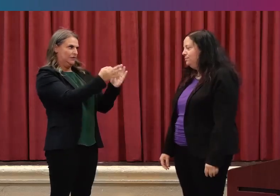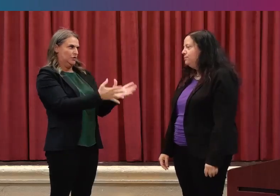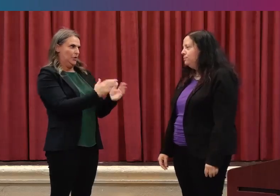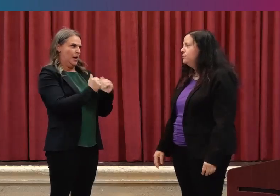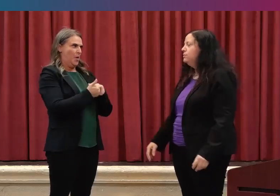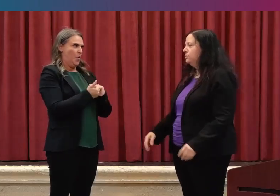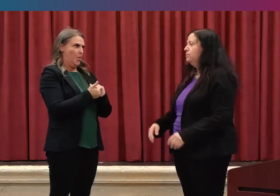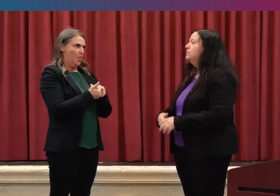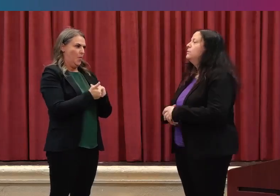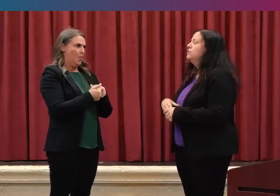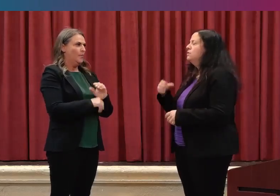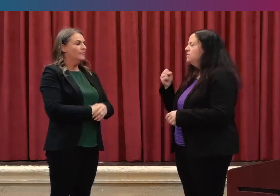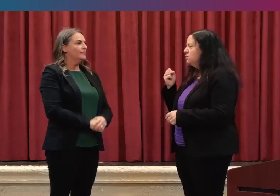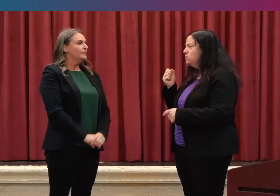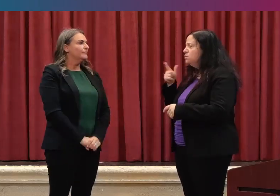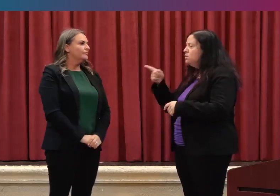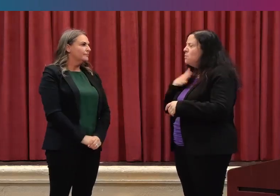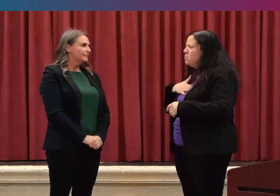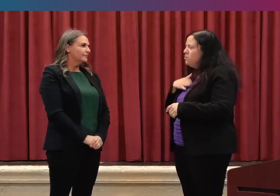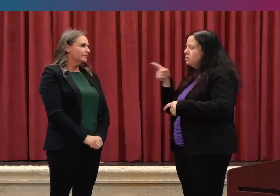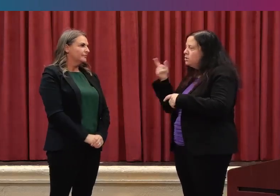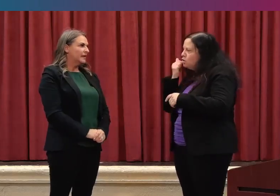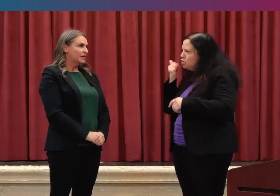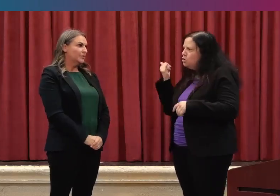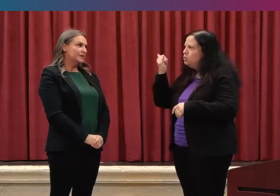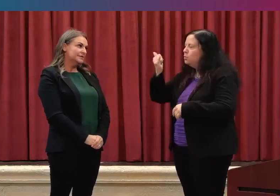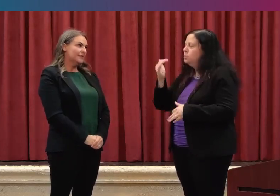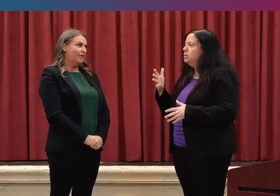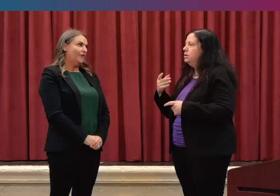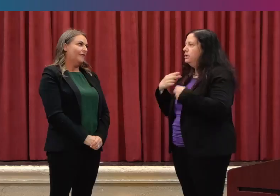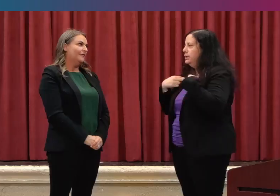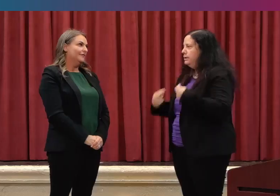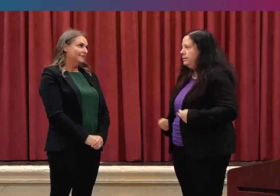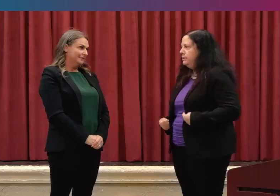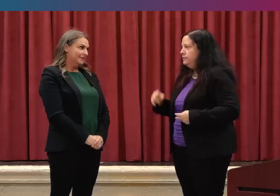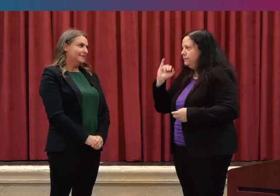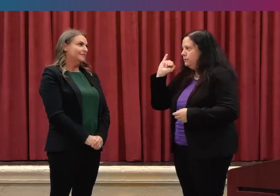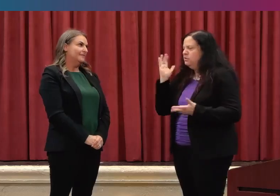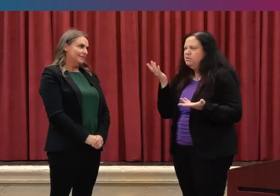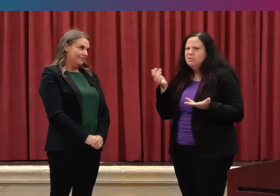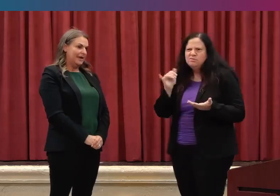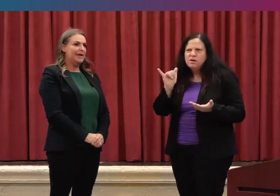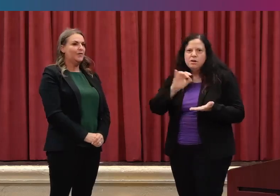Well, how do I provide an interpreter? So, if you would please go ahead and contact